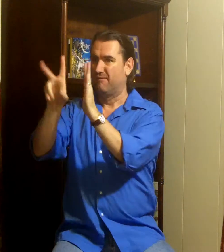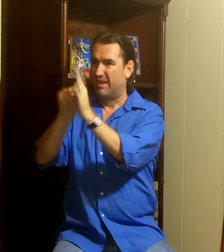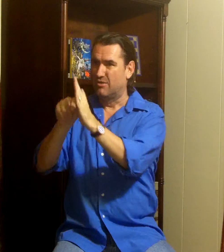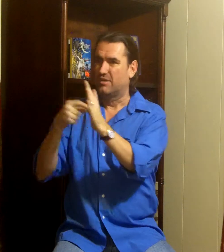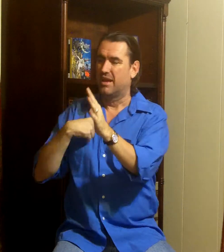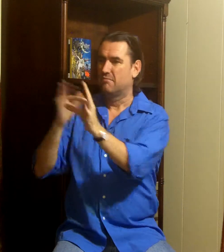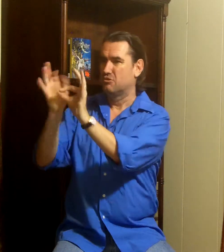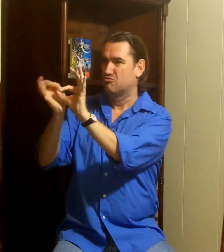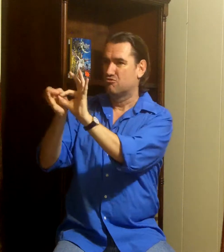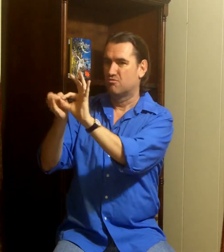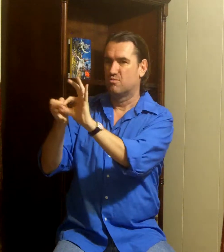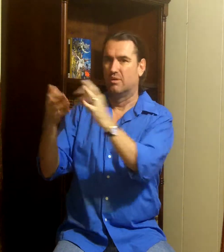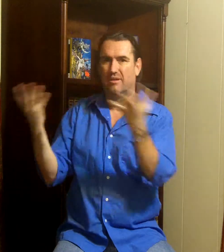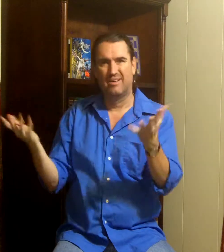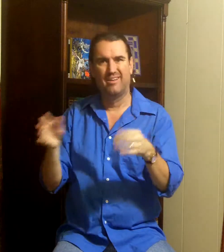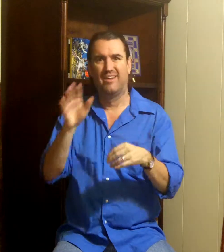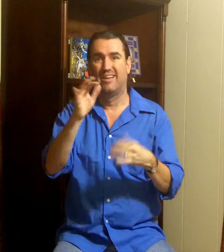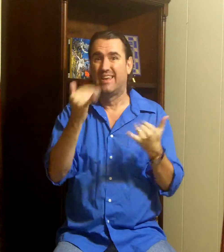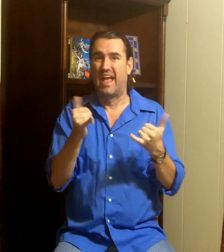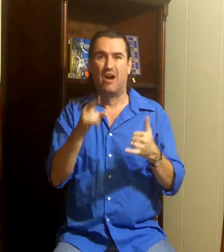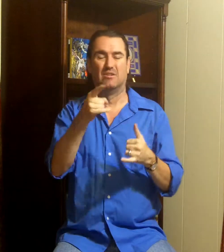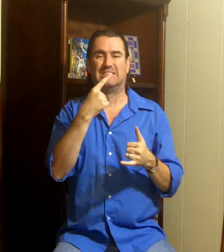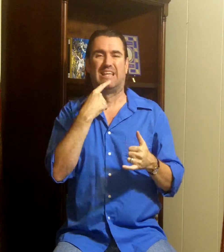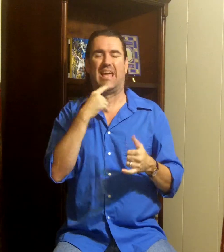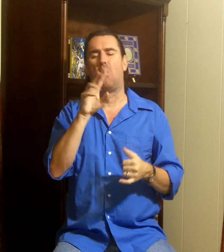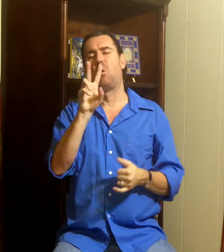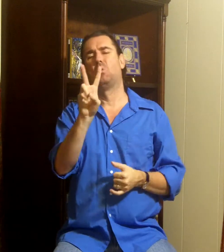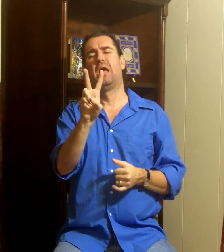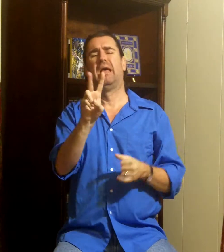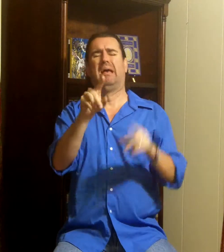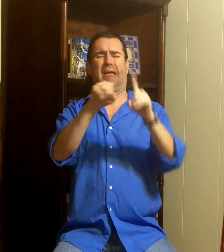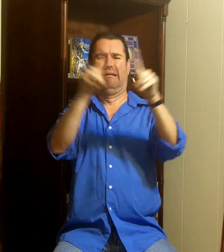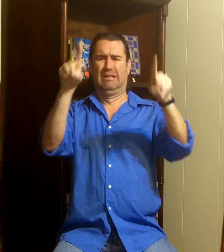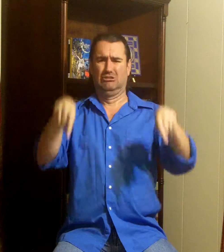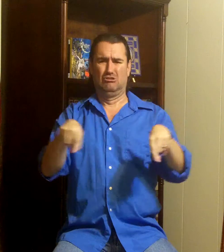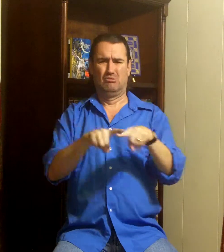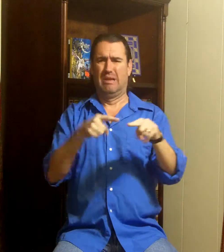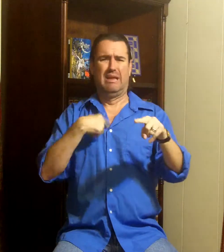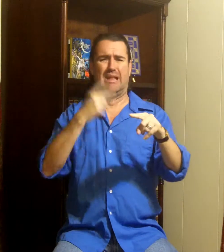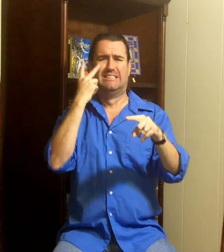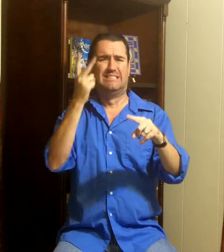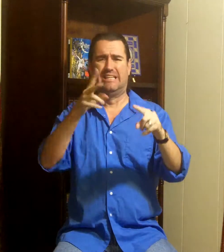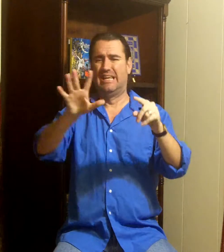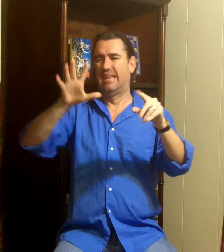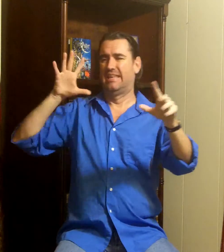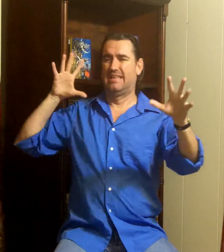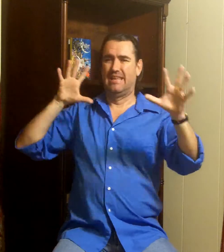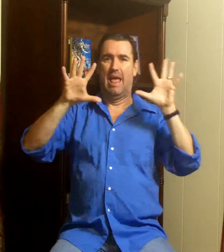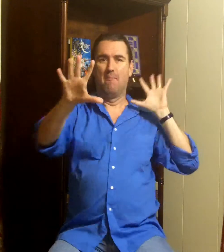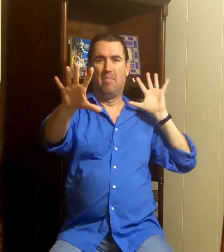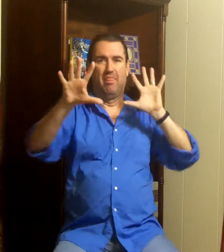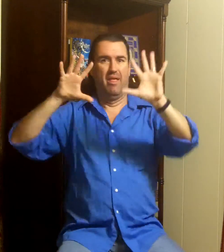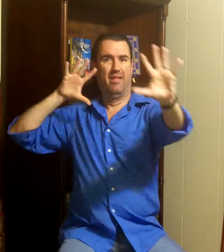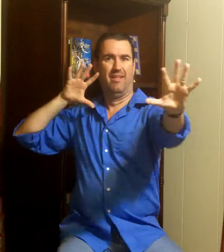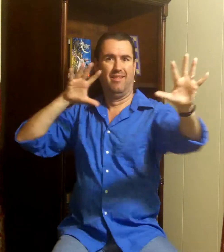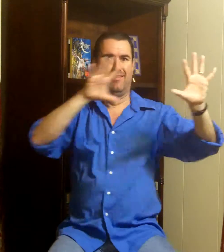two-dimensional screen, you got to throw that out the window. That's no longer an excuse, because everything's 2D to all of us. We've been watching TV